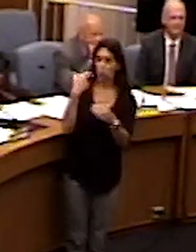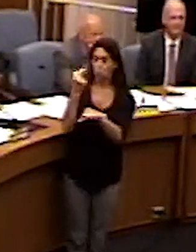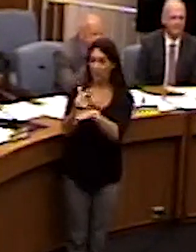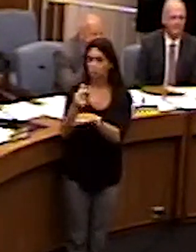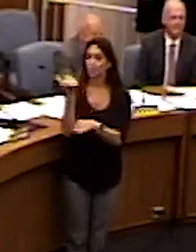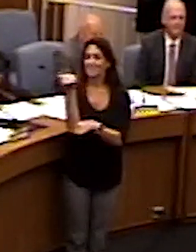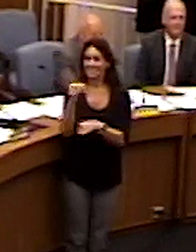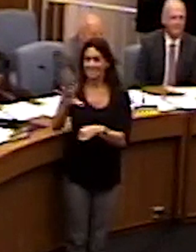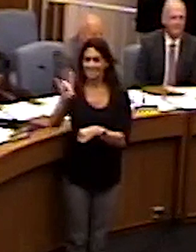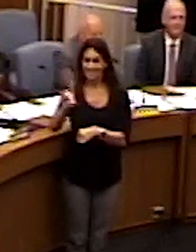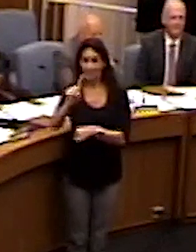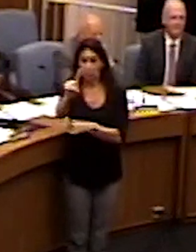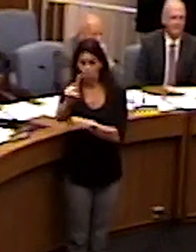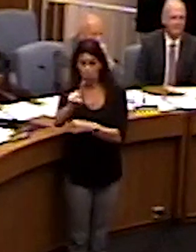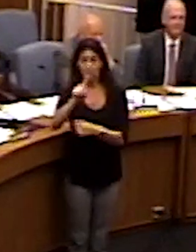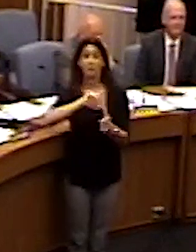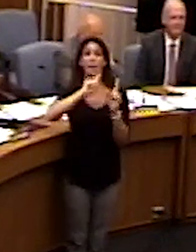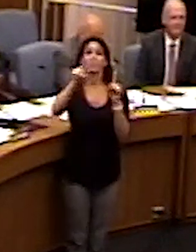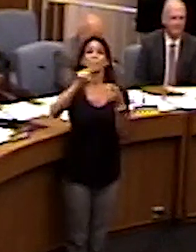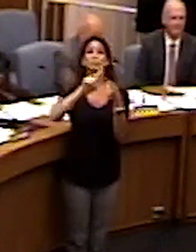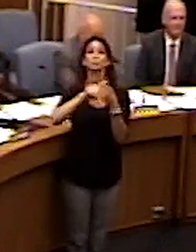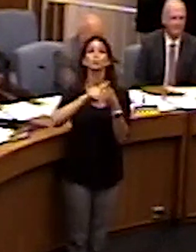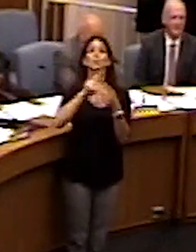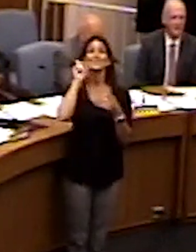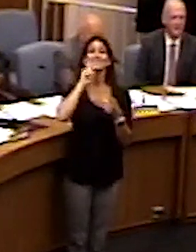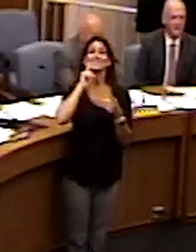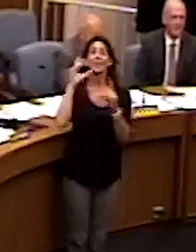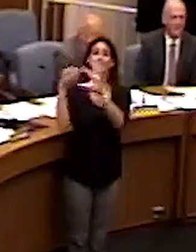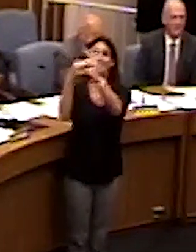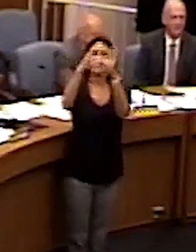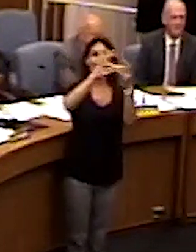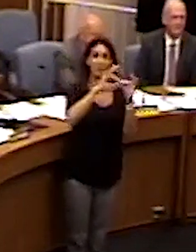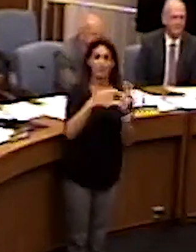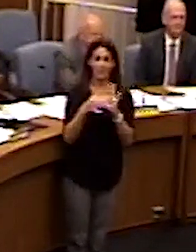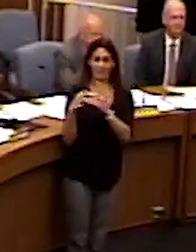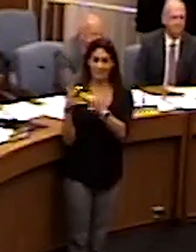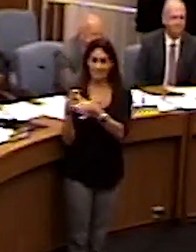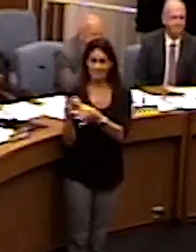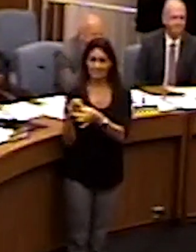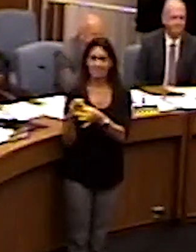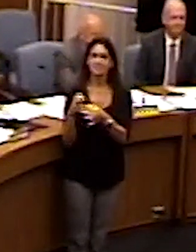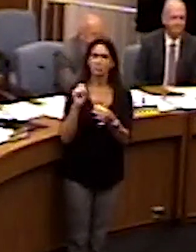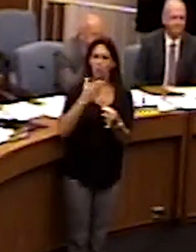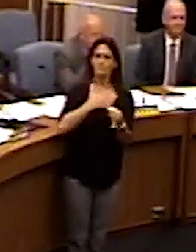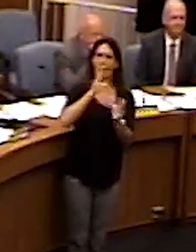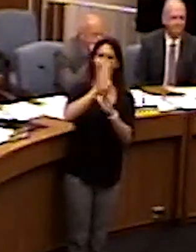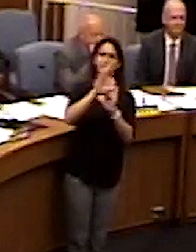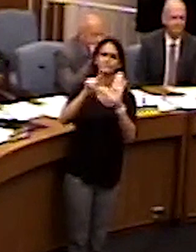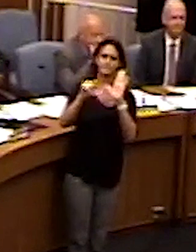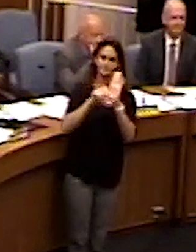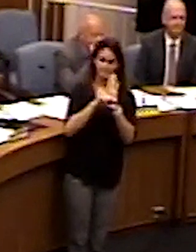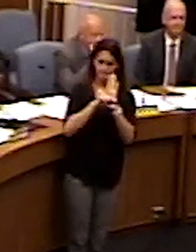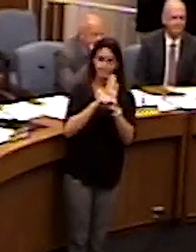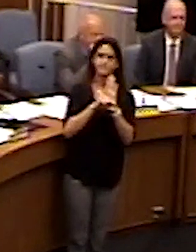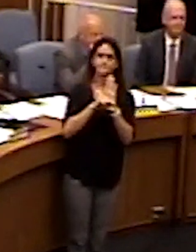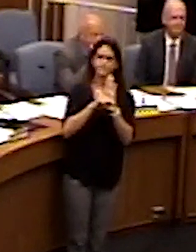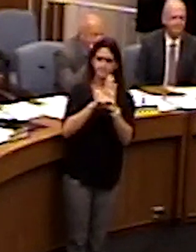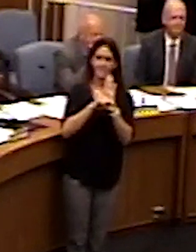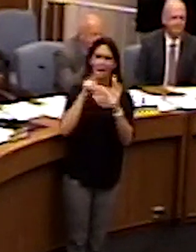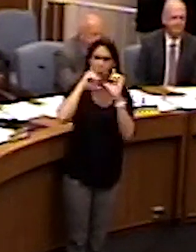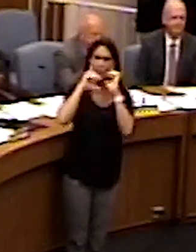1981. Then I went to the Deaf Olympics. So my background started off as